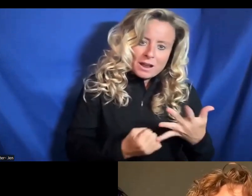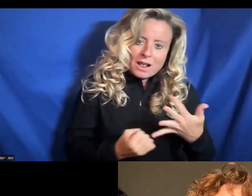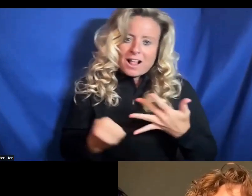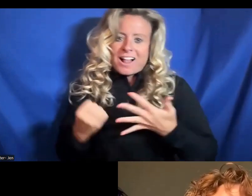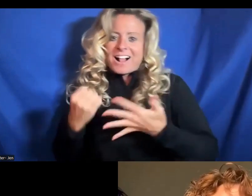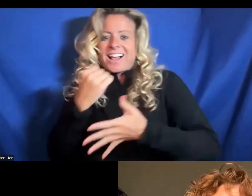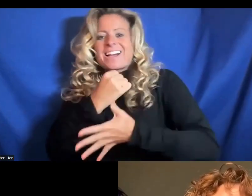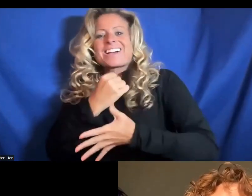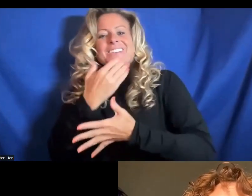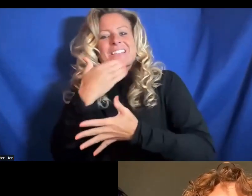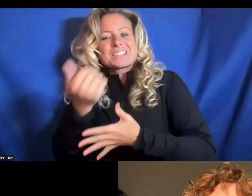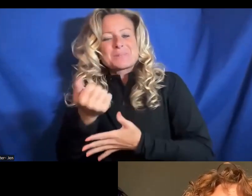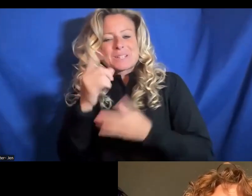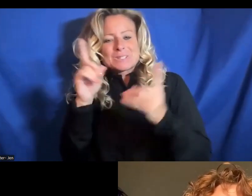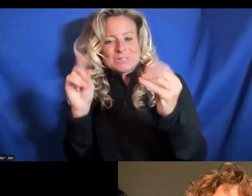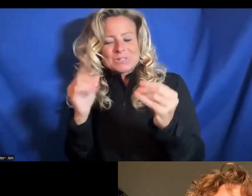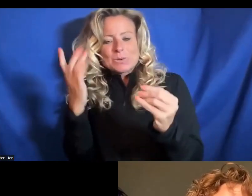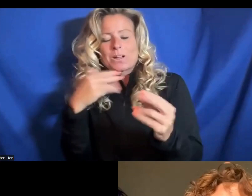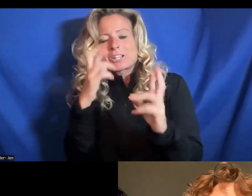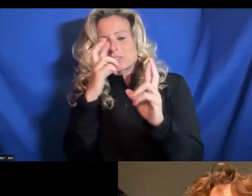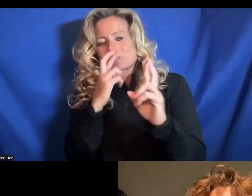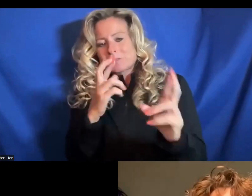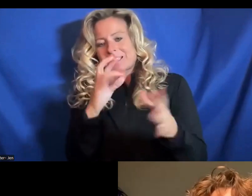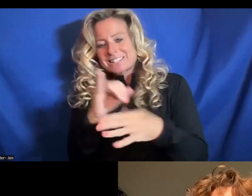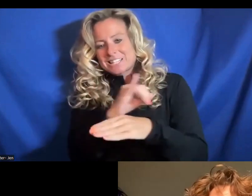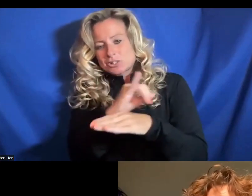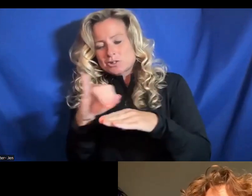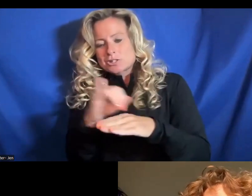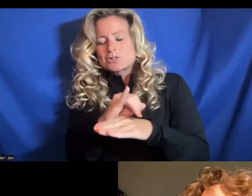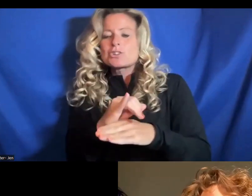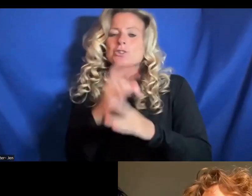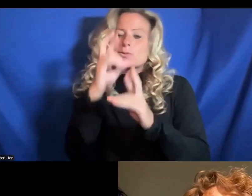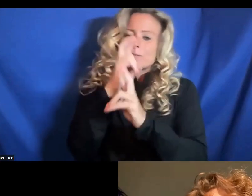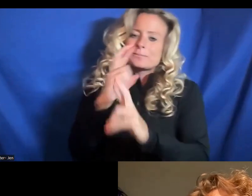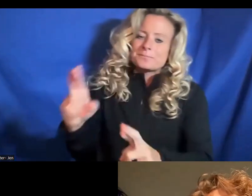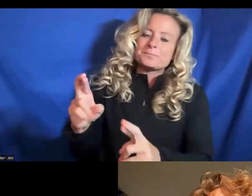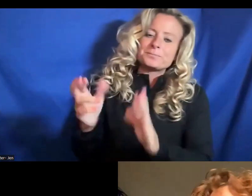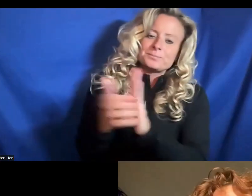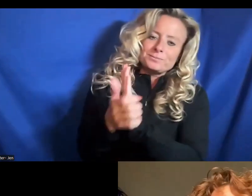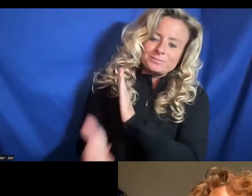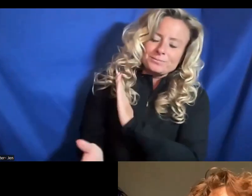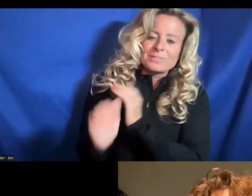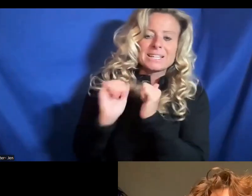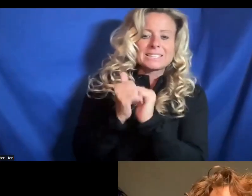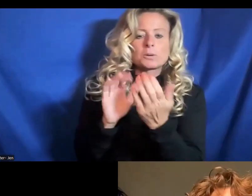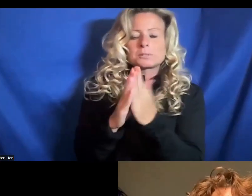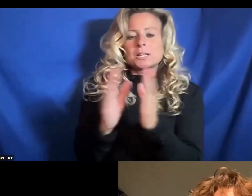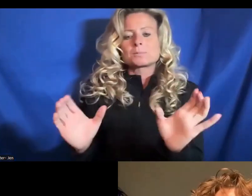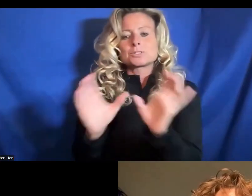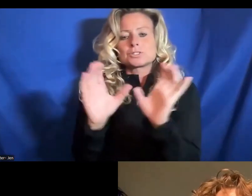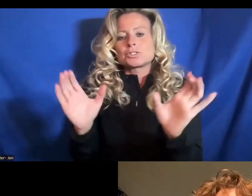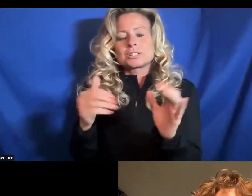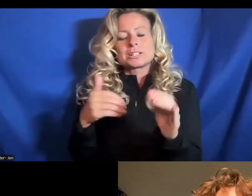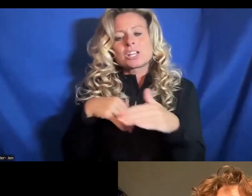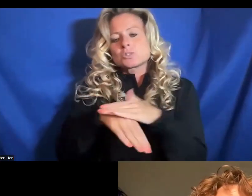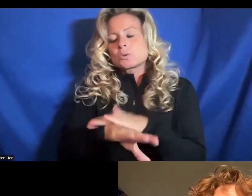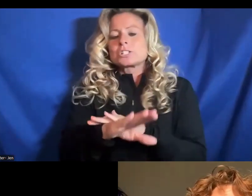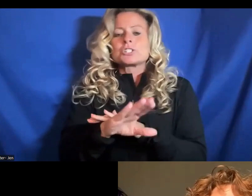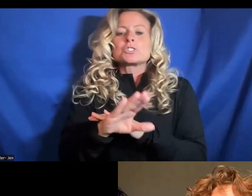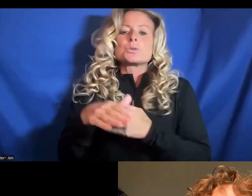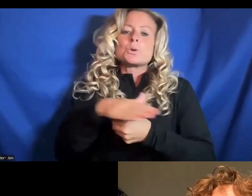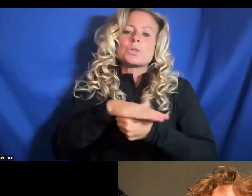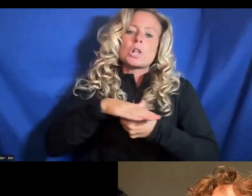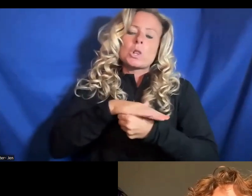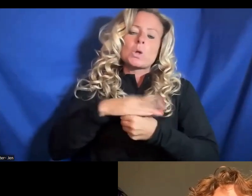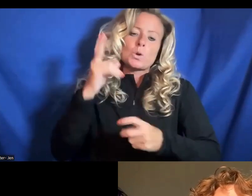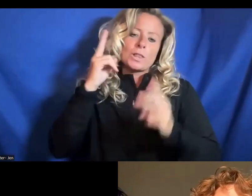the best thing to do because you respect the industry, you respect the craft. It's how I got my start. I just walked to the local hair salon and